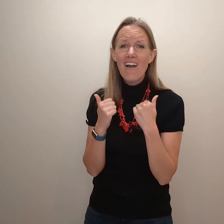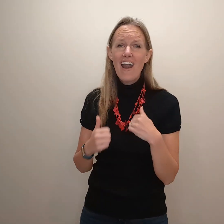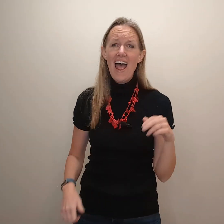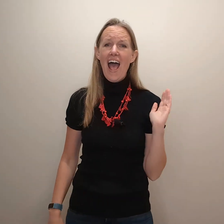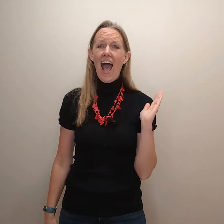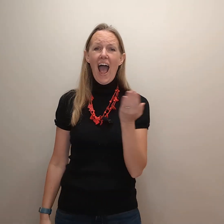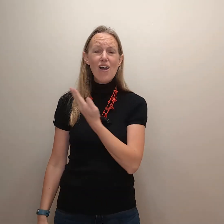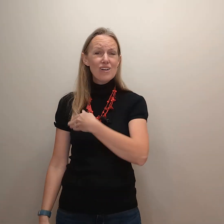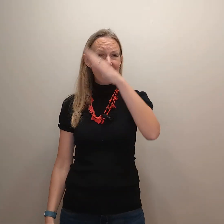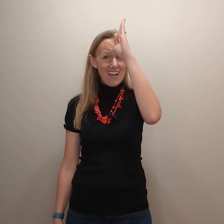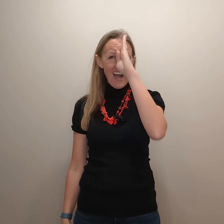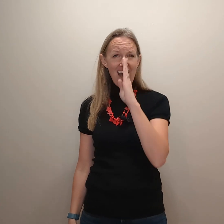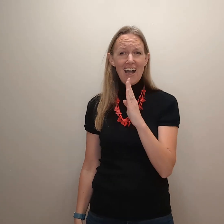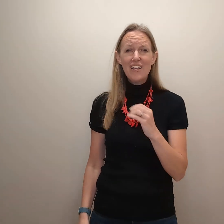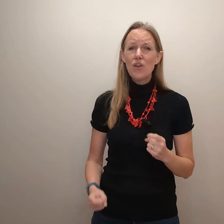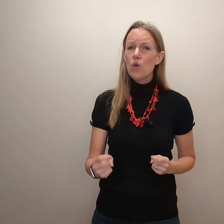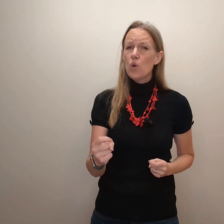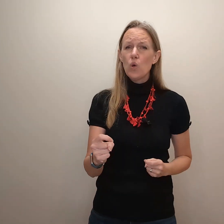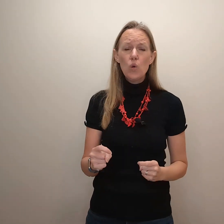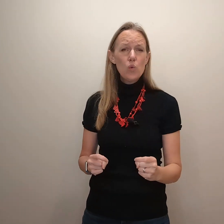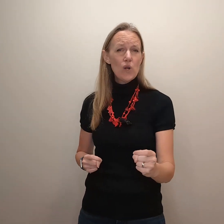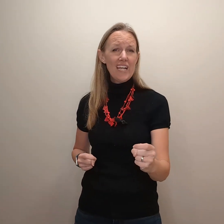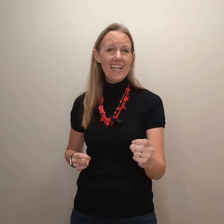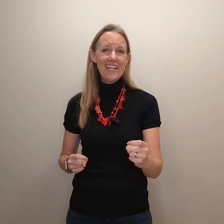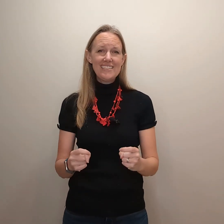adore our God who reigns